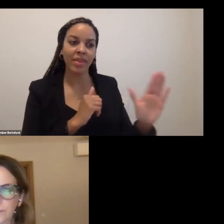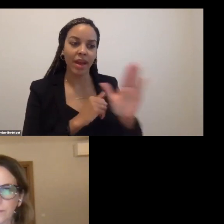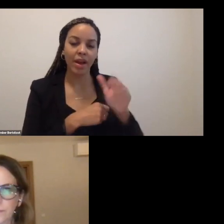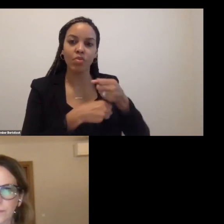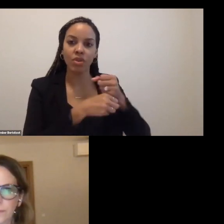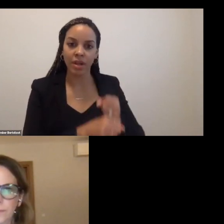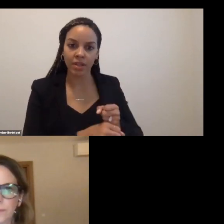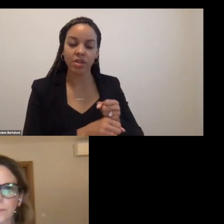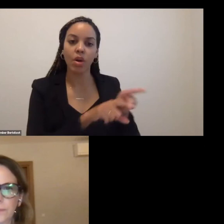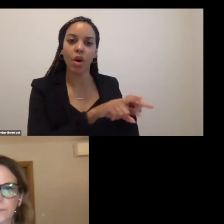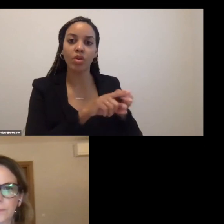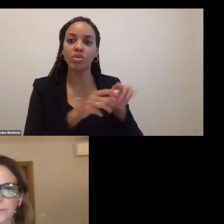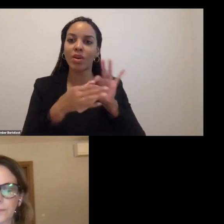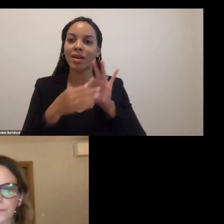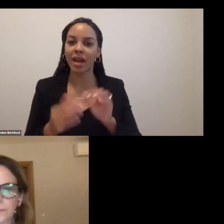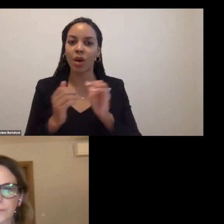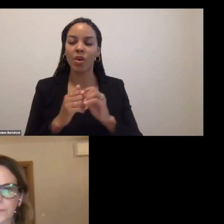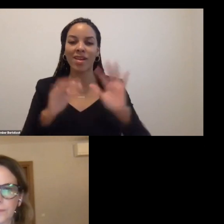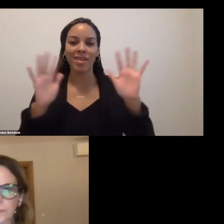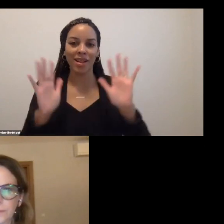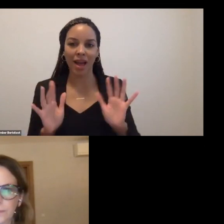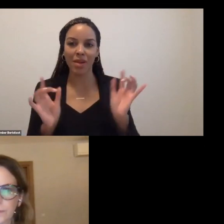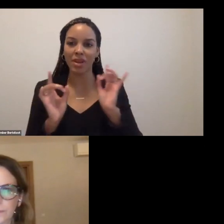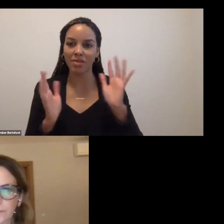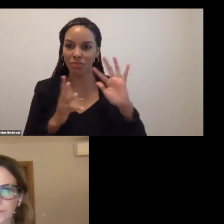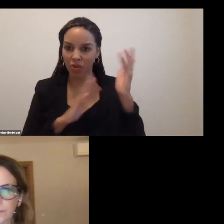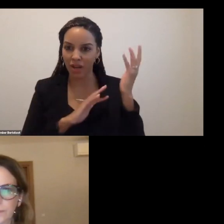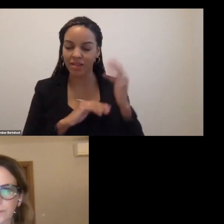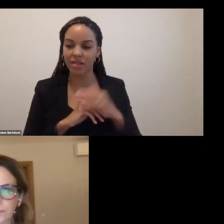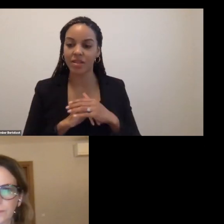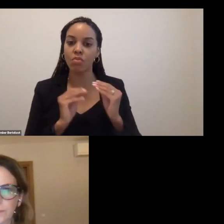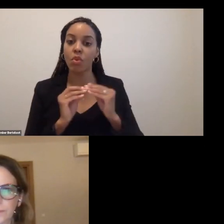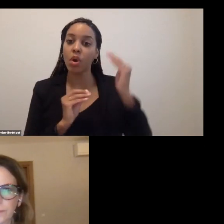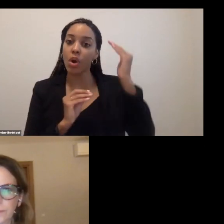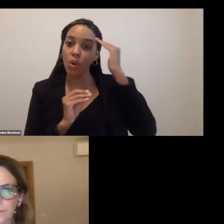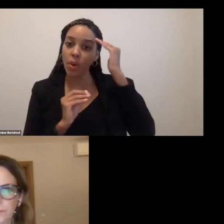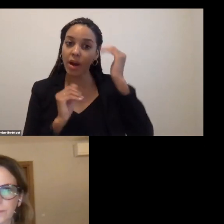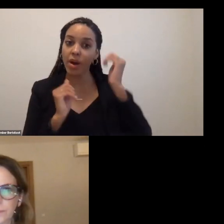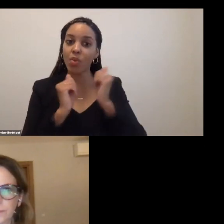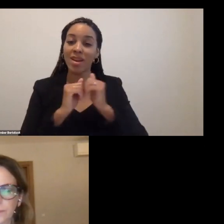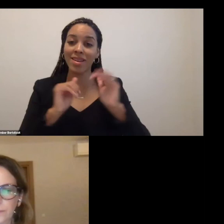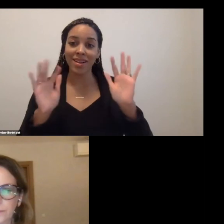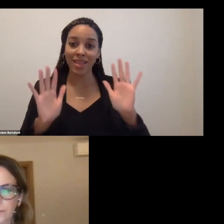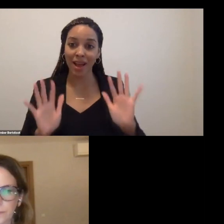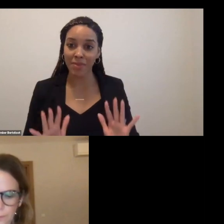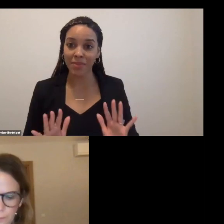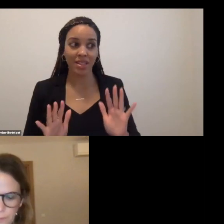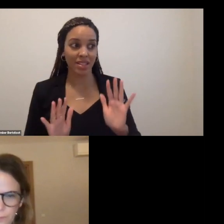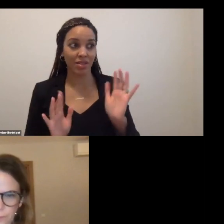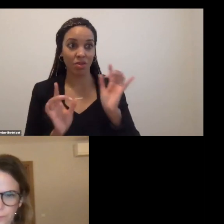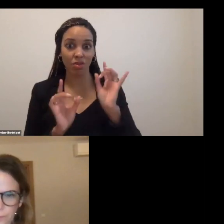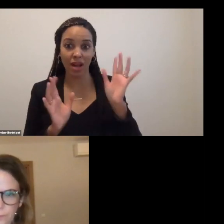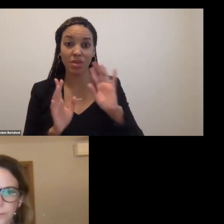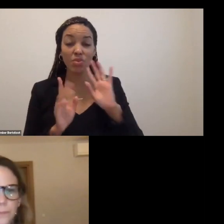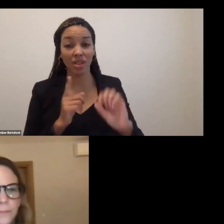connected to the climate crisis. The awareness of the climate crisis has really affected